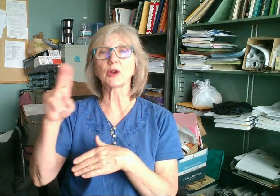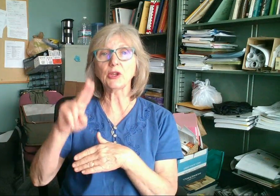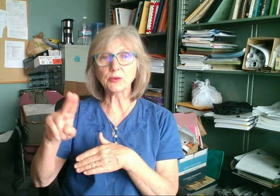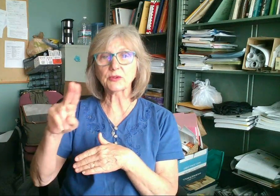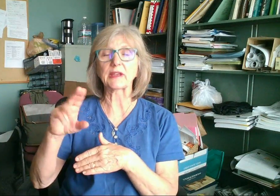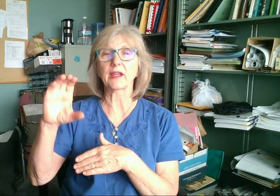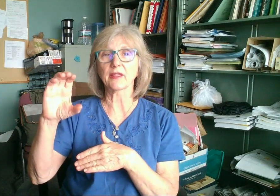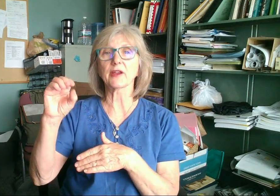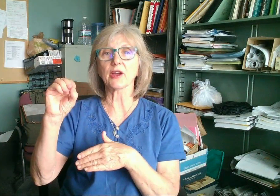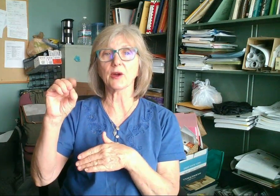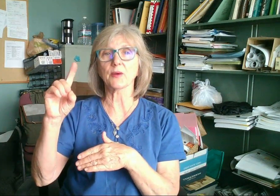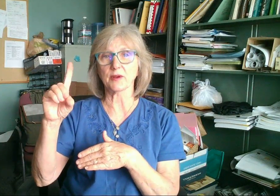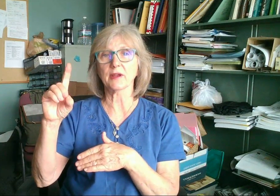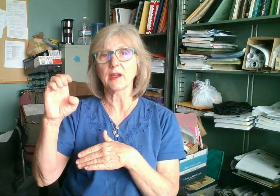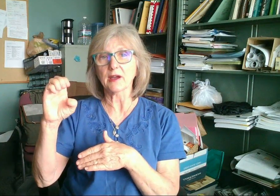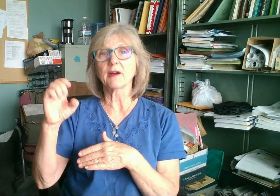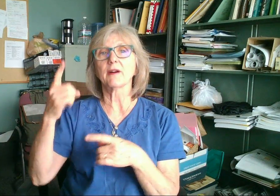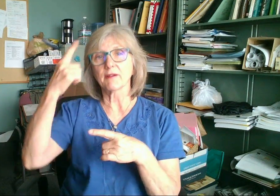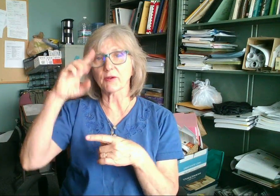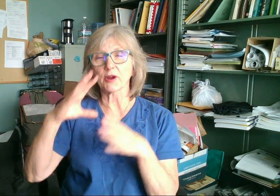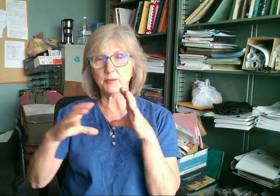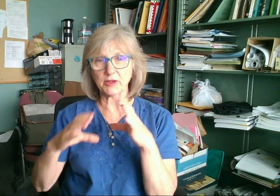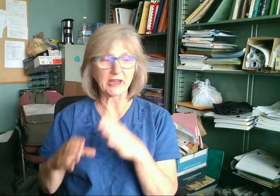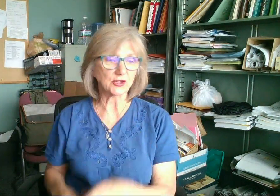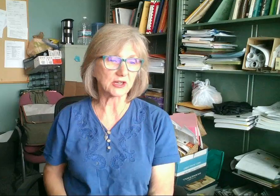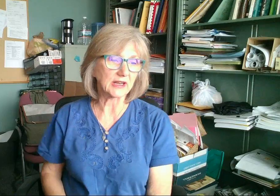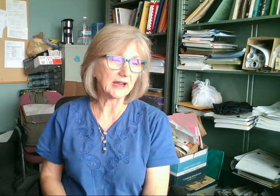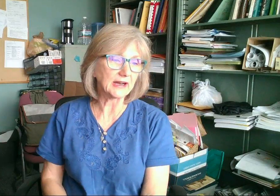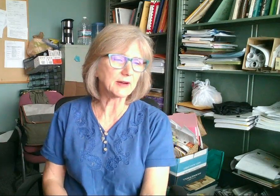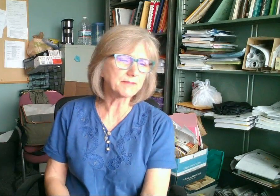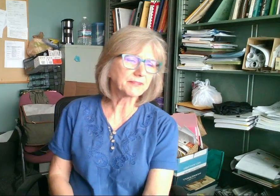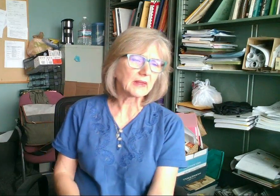or using the code for communication. I